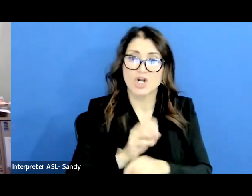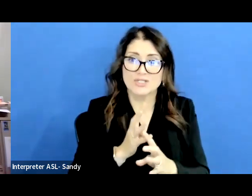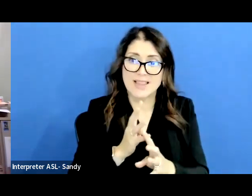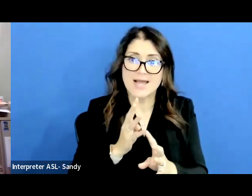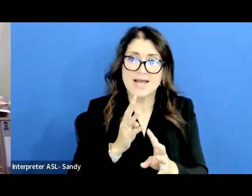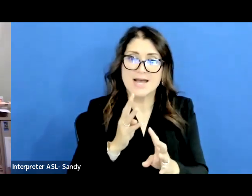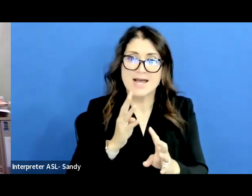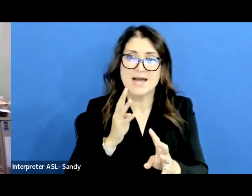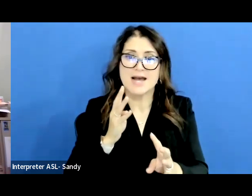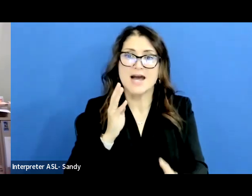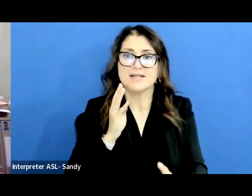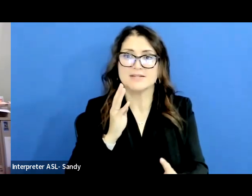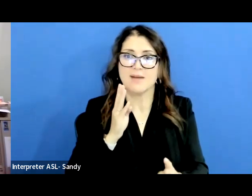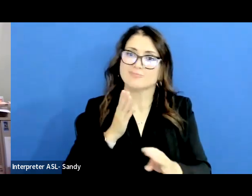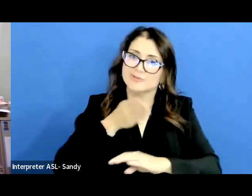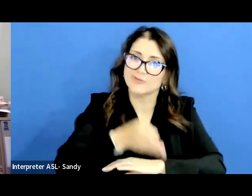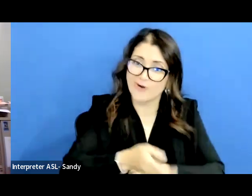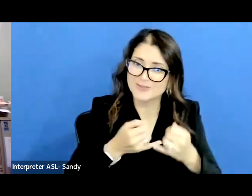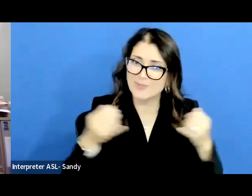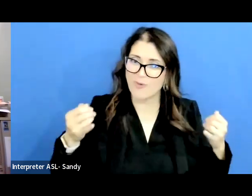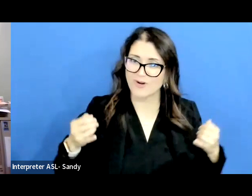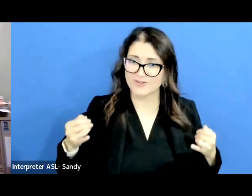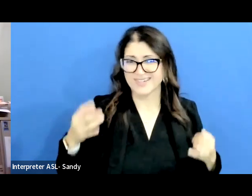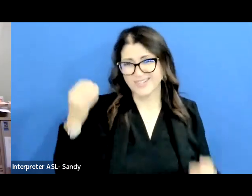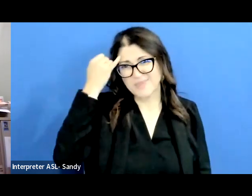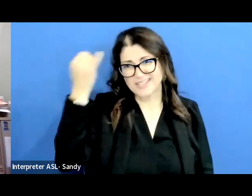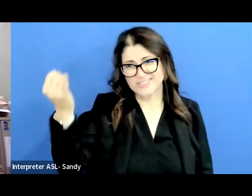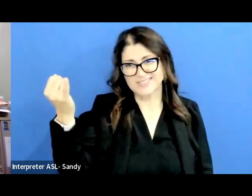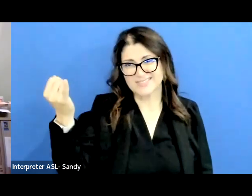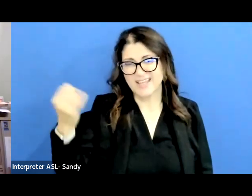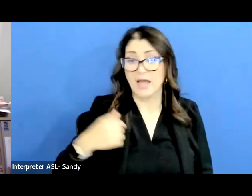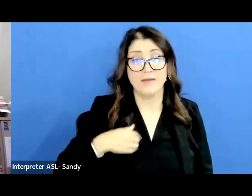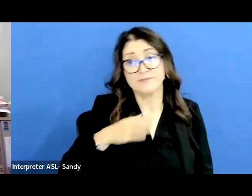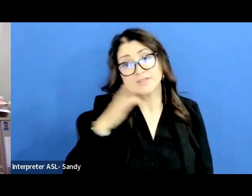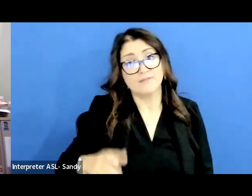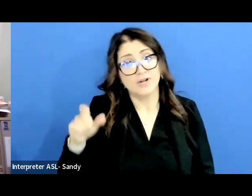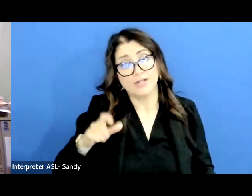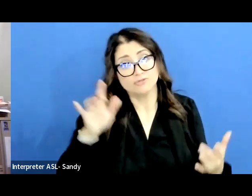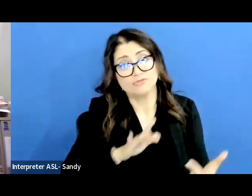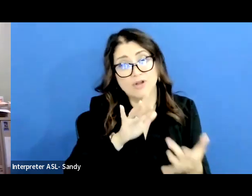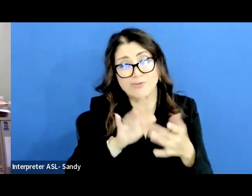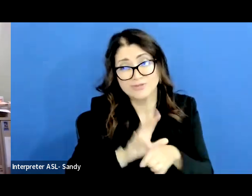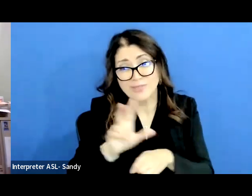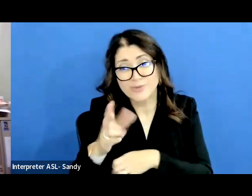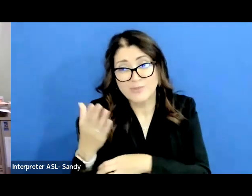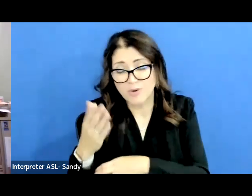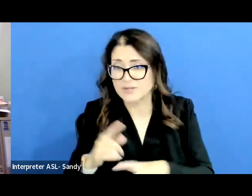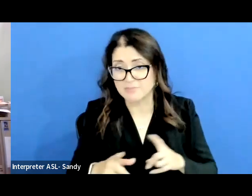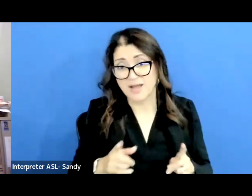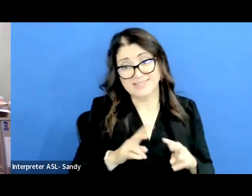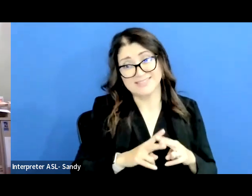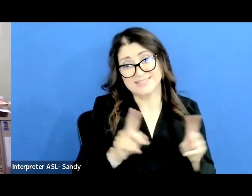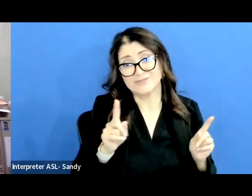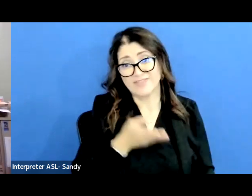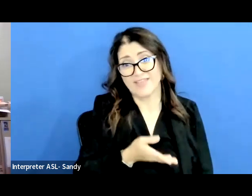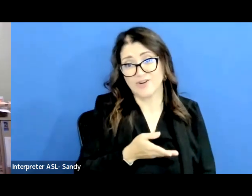border. Can you imagine? I've never had to do outreach at 3 in the morning, but it's very different there.